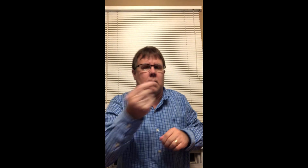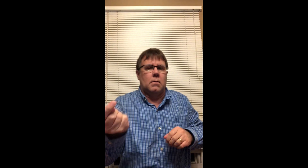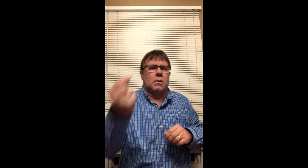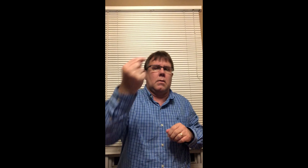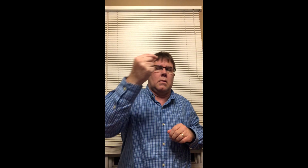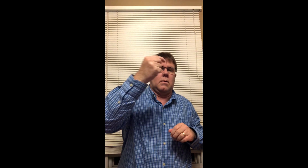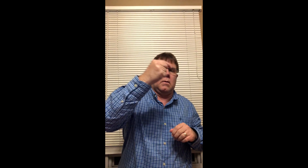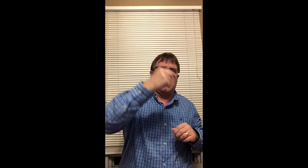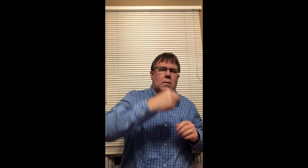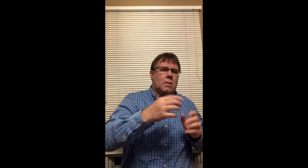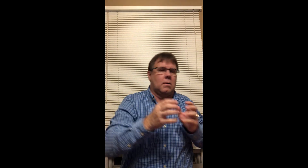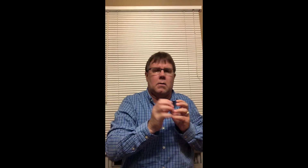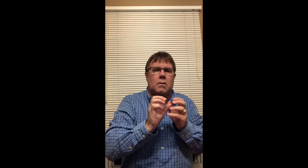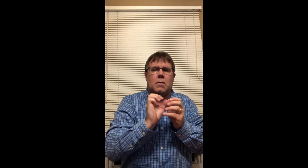dribbles and passes again.